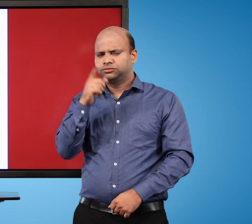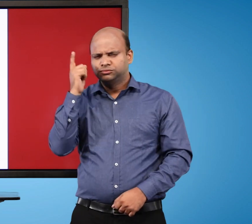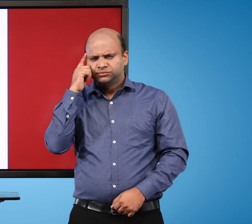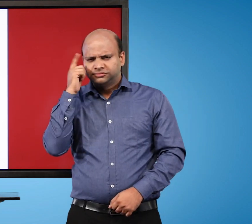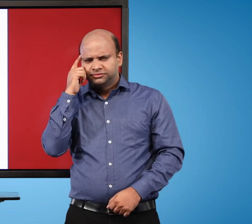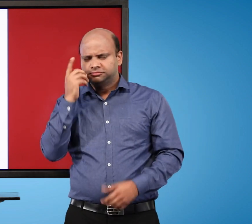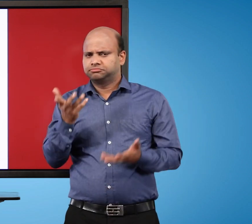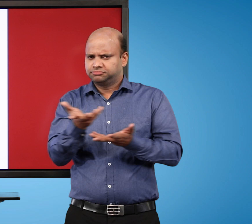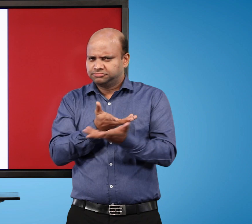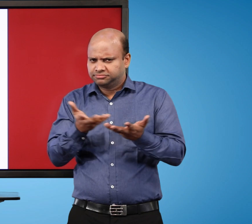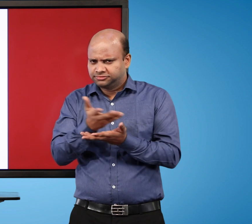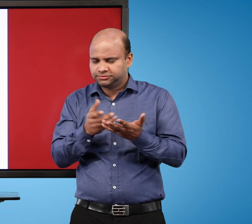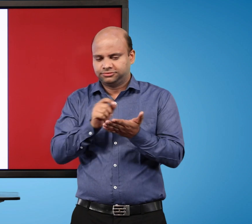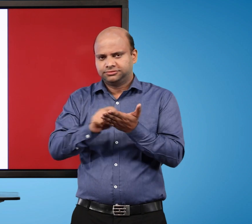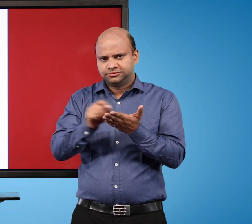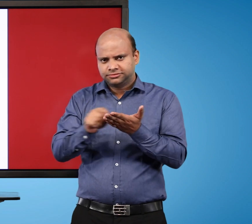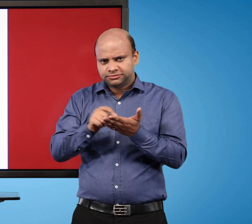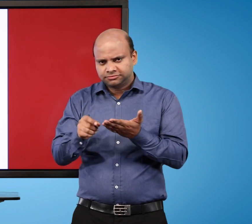Think, discuss and write.